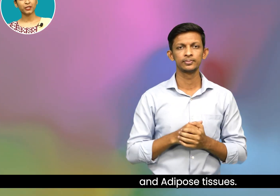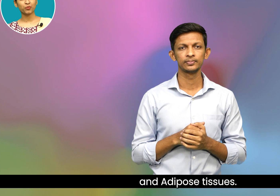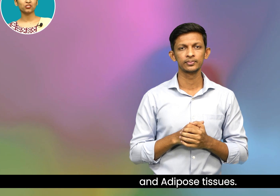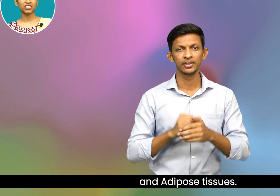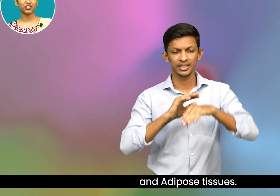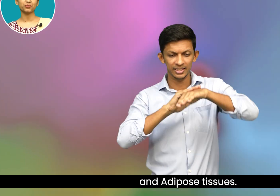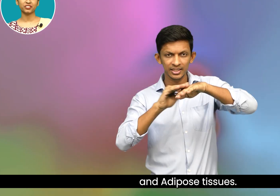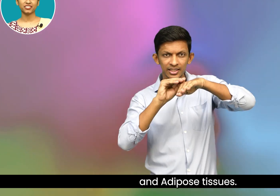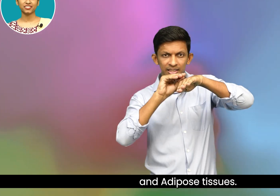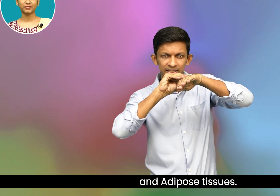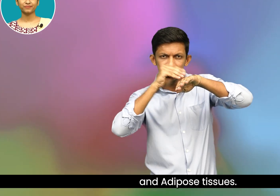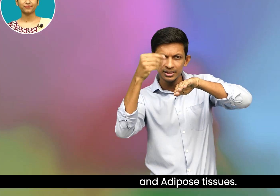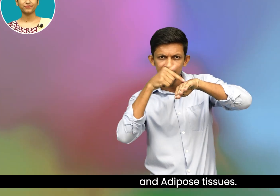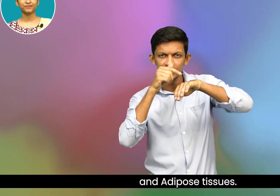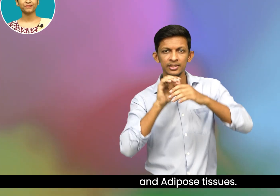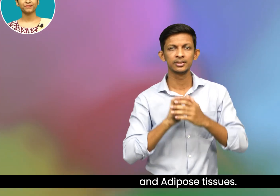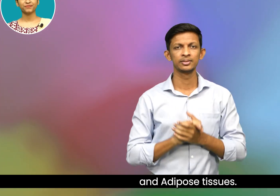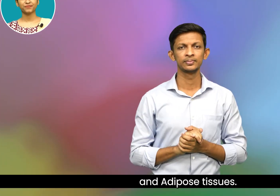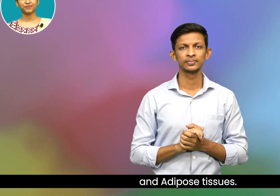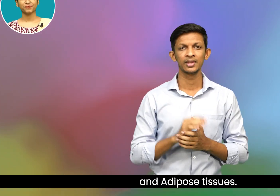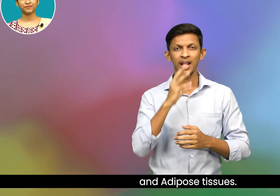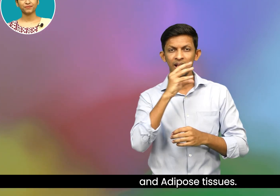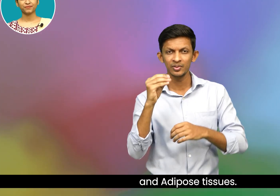and adipose tissues.